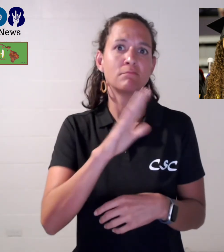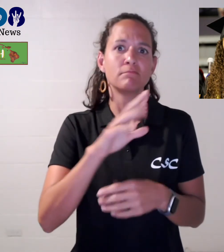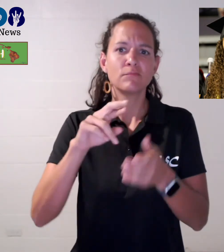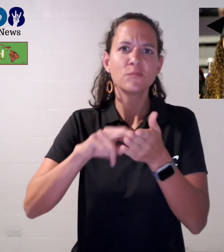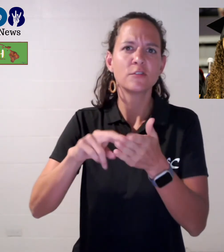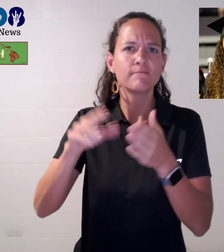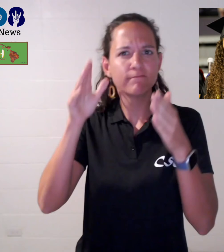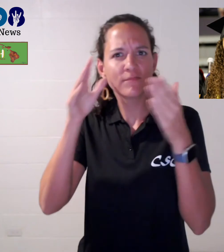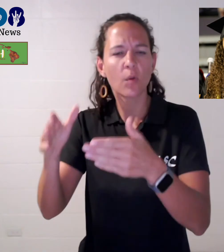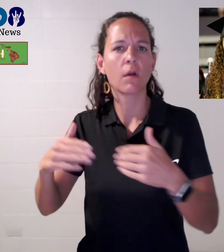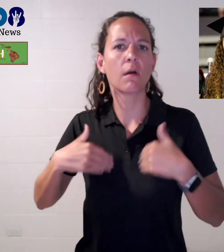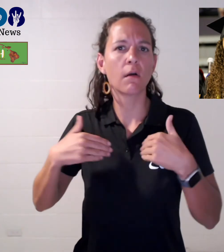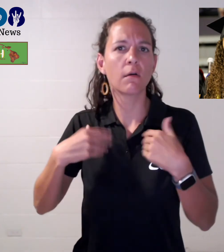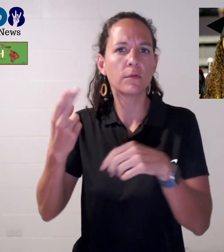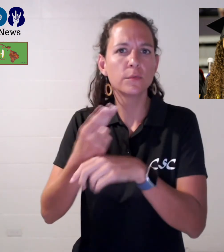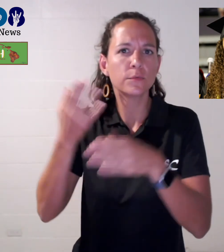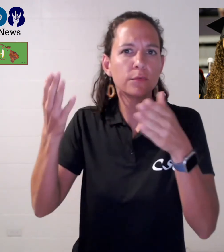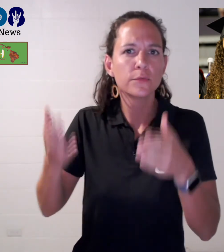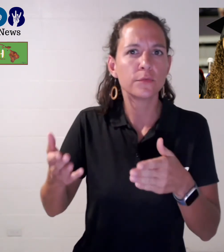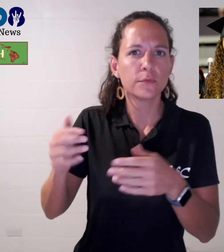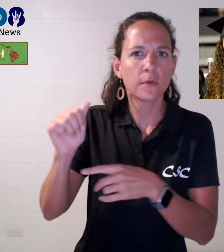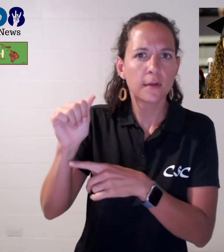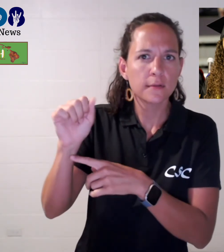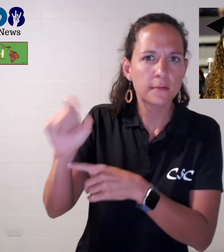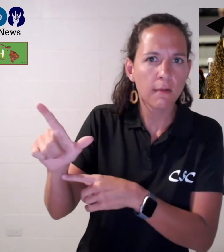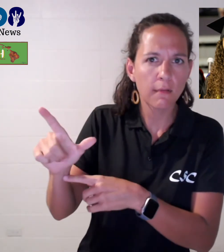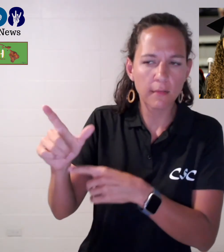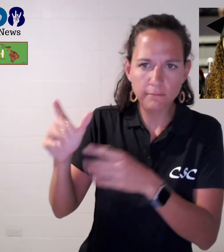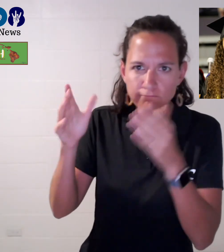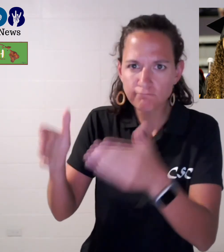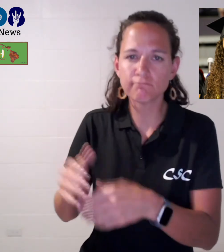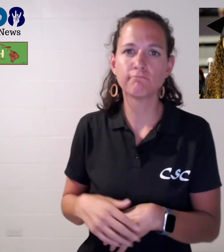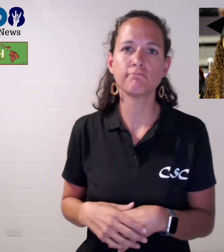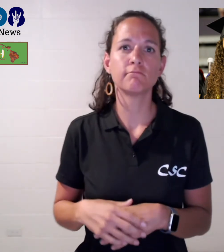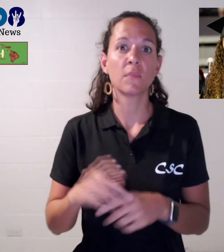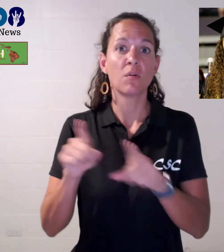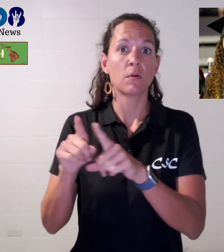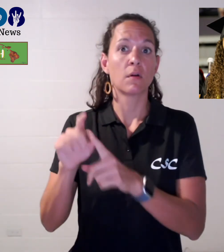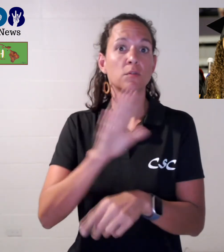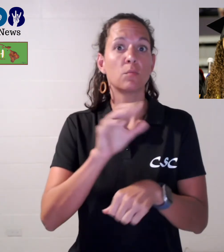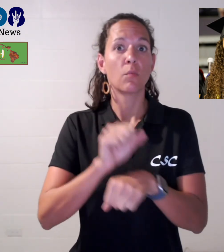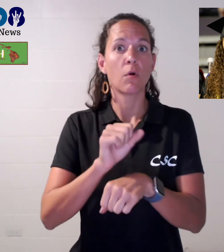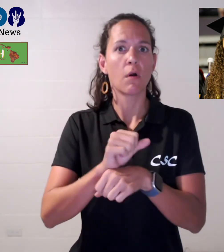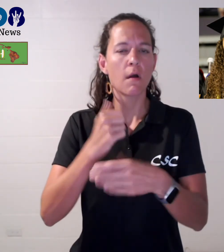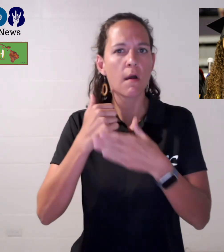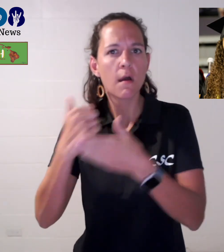is truly a valuable resource for deaf education. Her research focused on